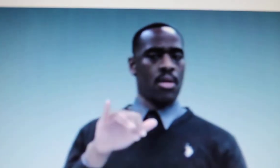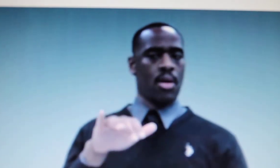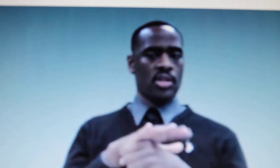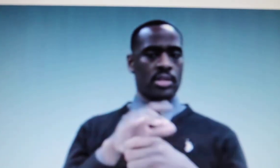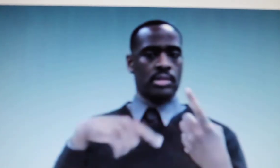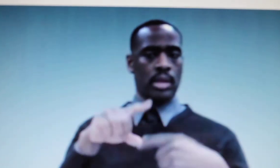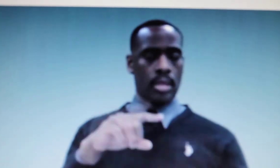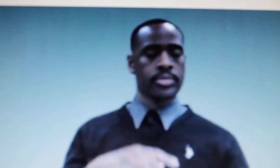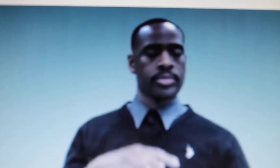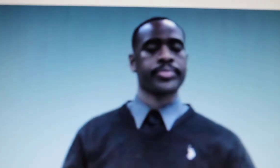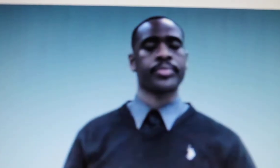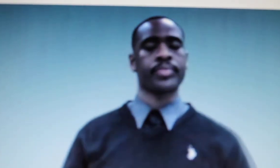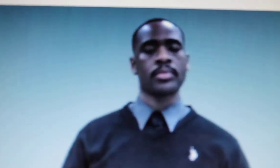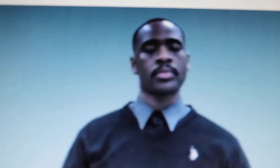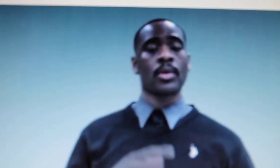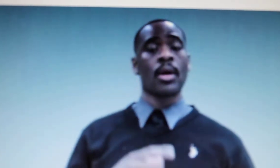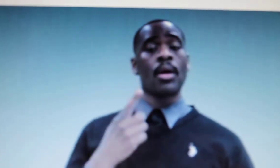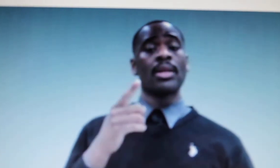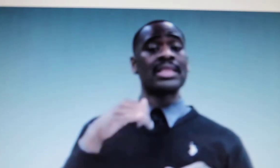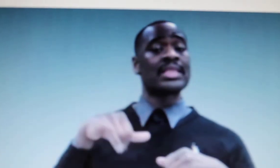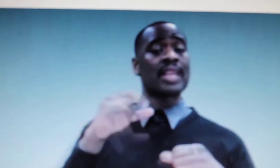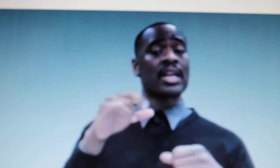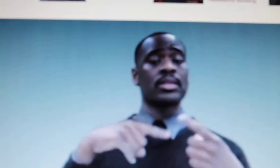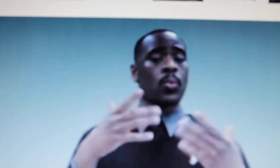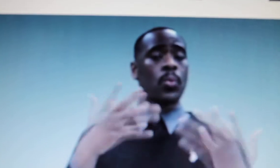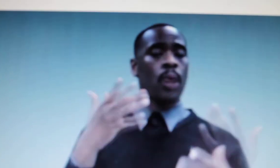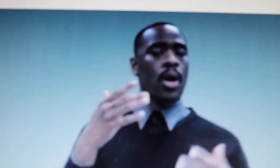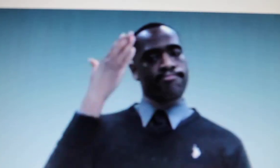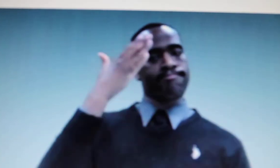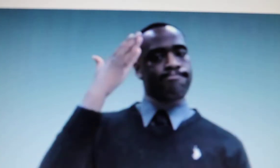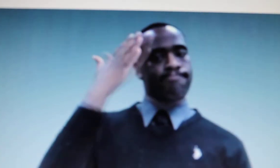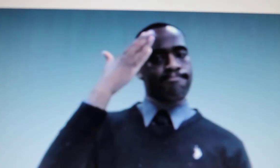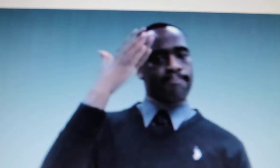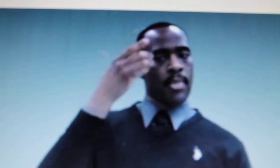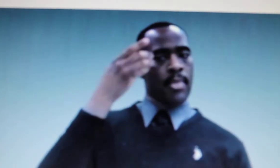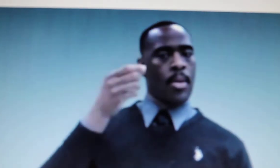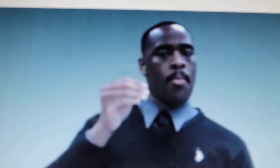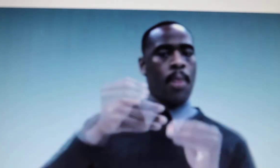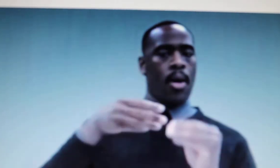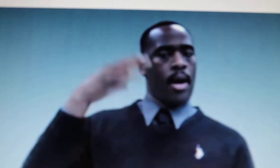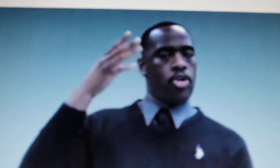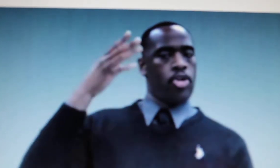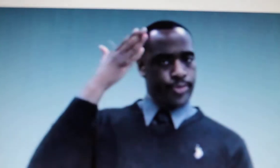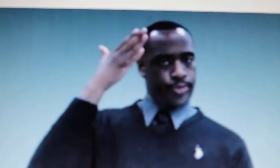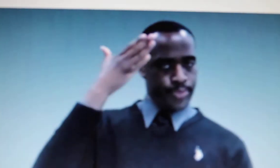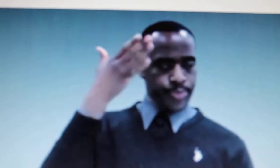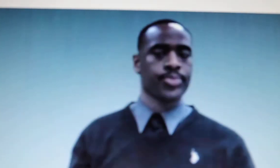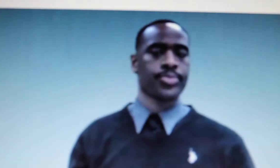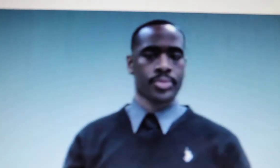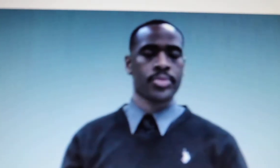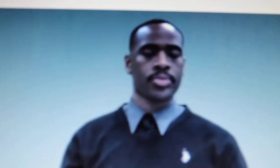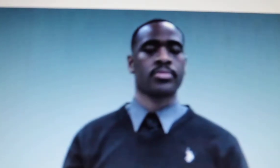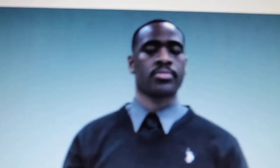Some signs like I don't know or what for can be signed either higher or lower.